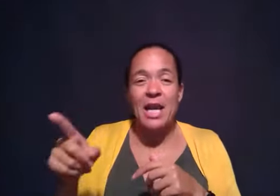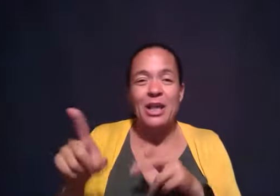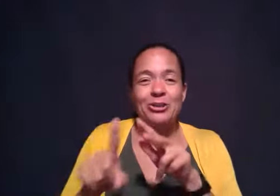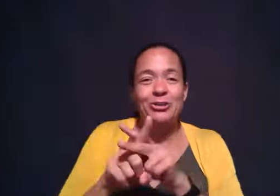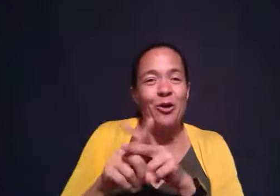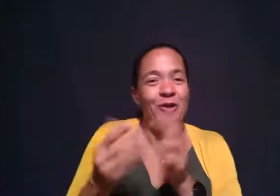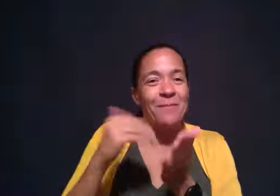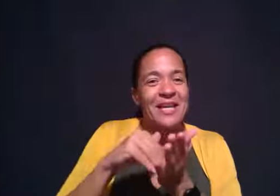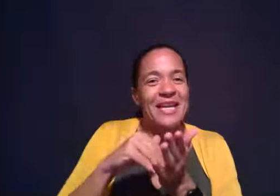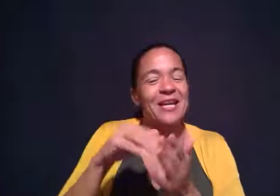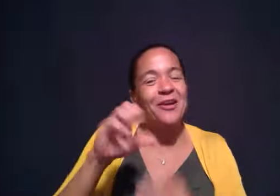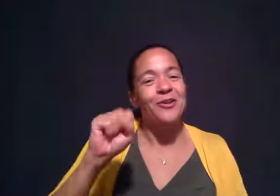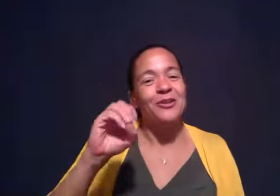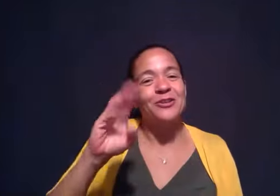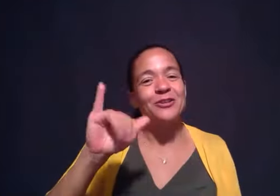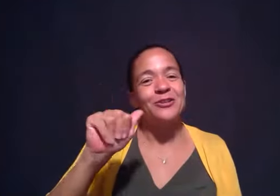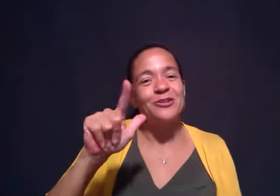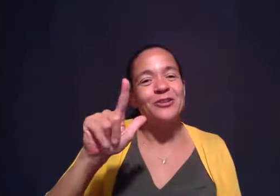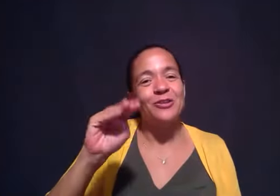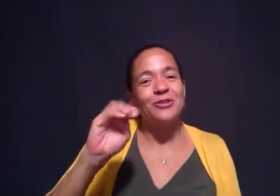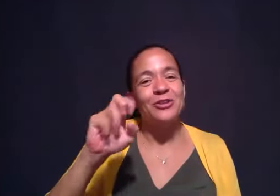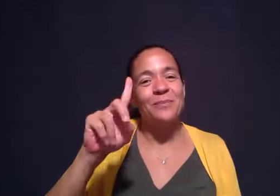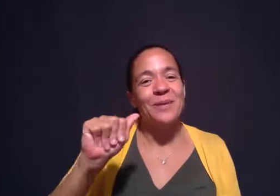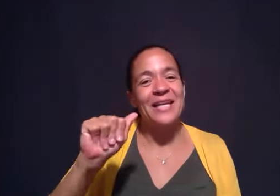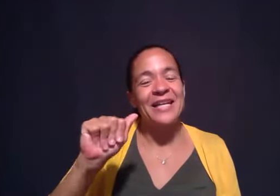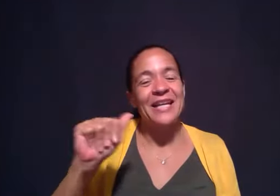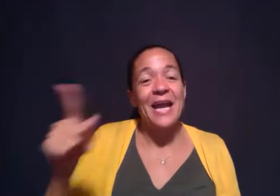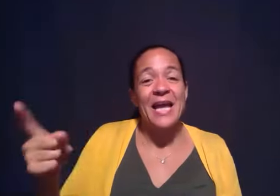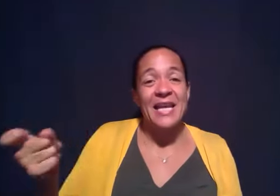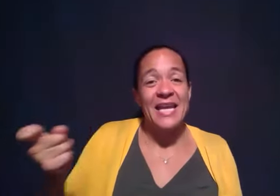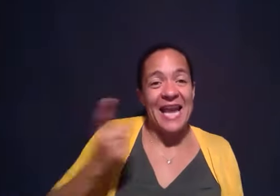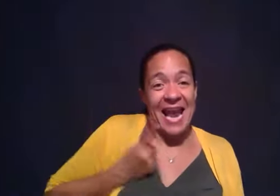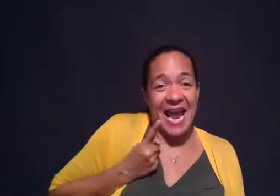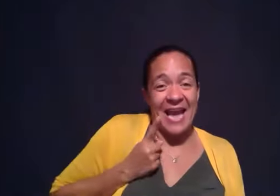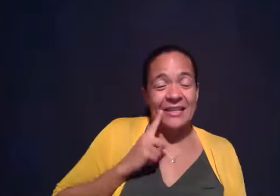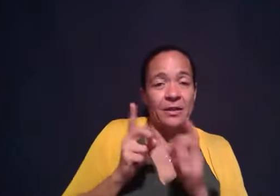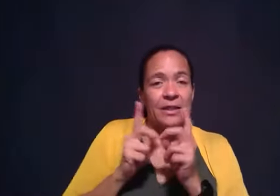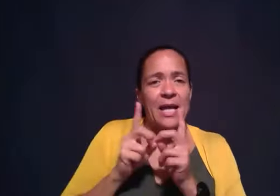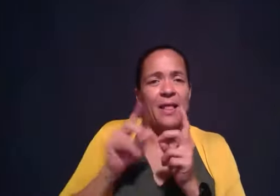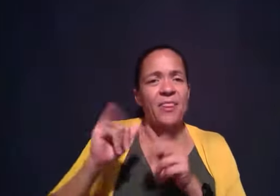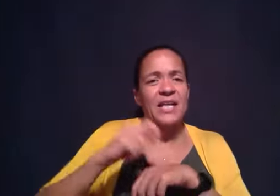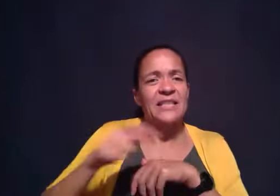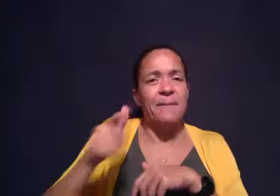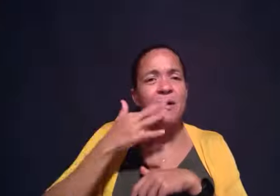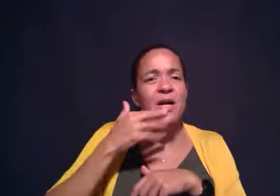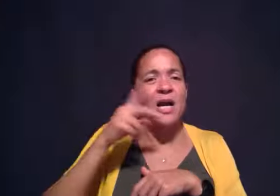and he asked me on a date, and he was living in Colorado, and he flew to Texas to take me to